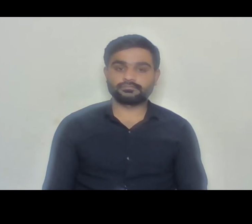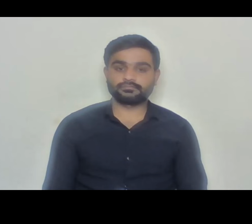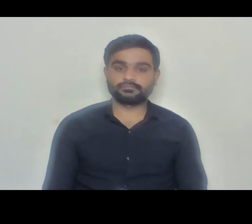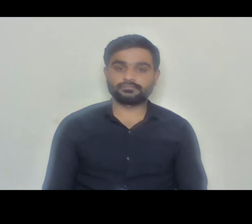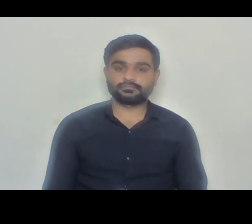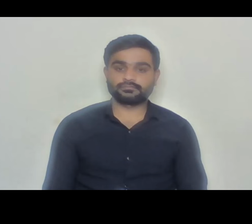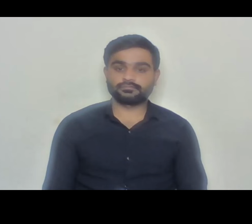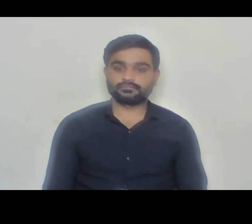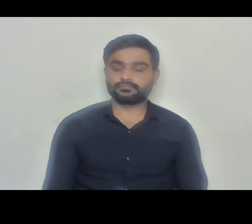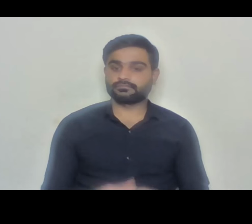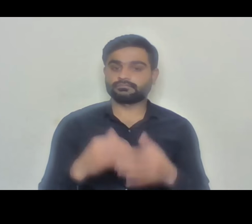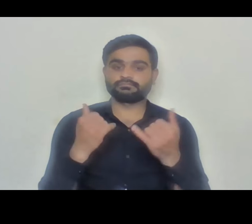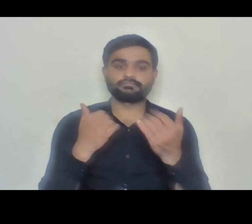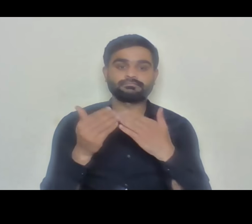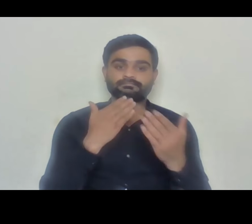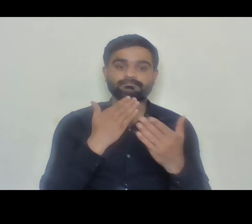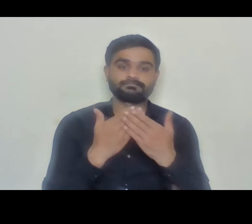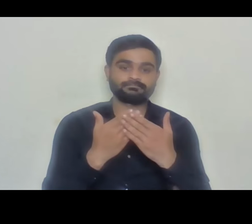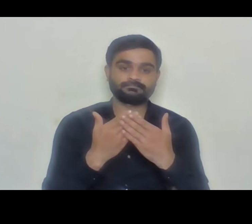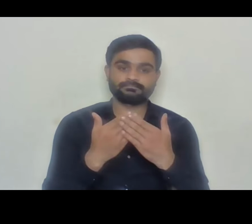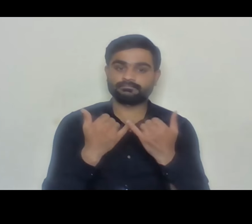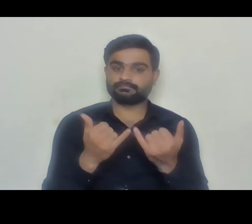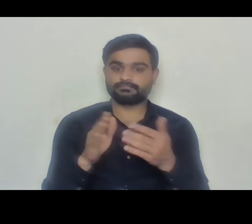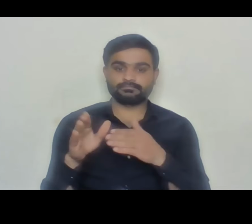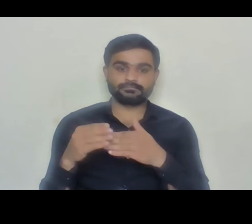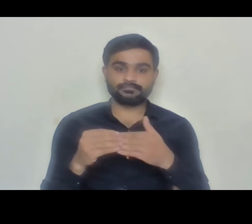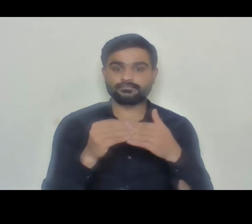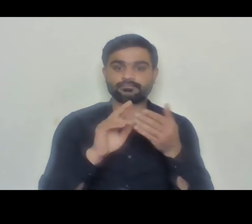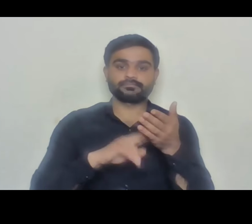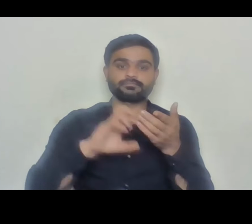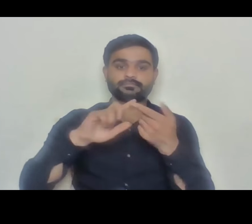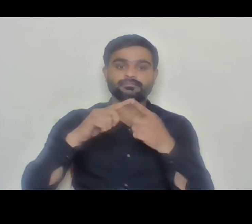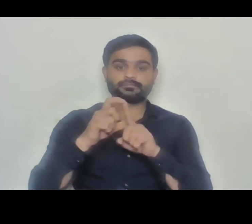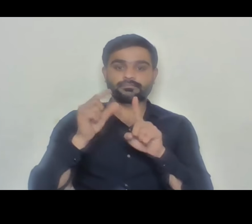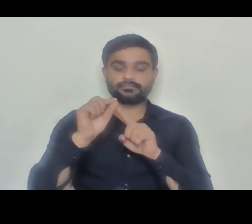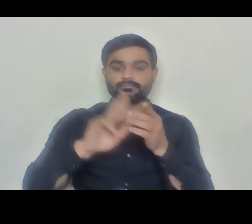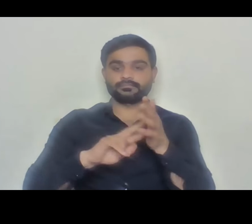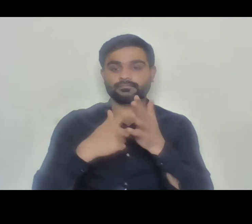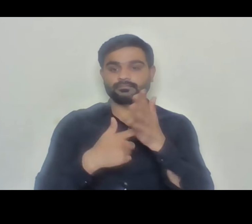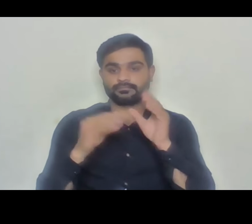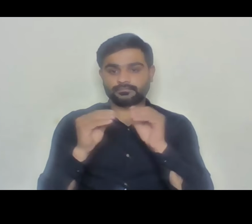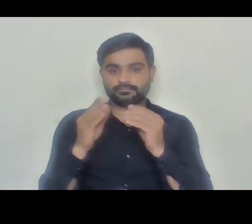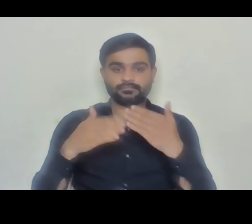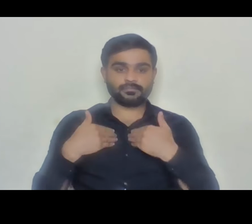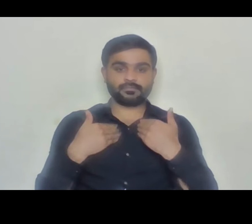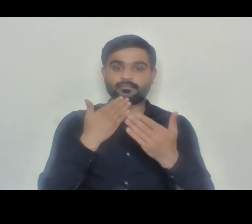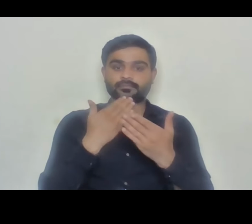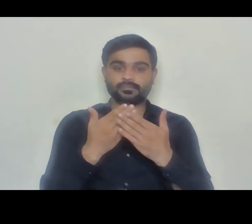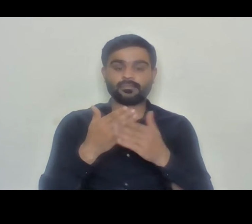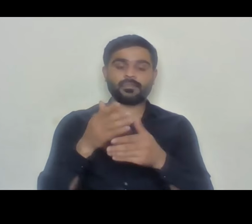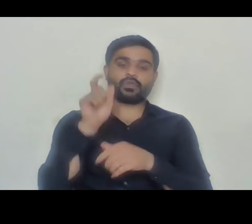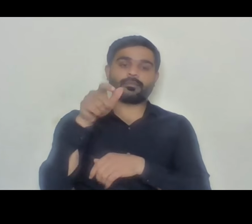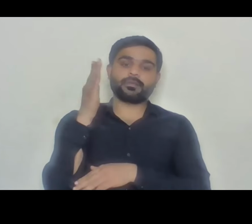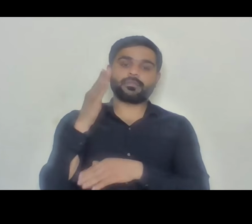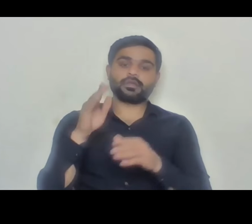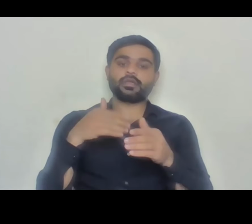So I now propose the vote of thanks. On behalf of NCPEDP and CDRT, I take the pleasure to thank our resource person,